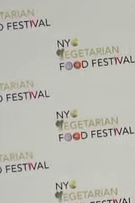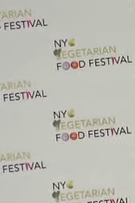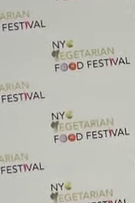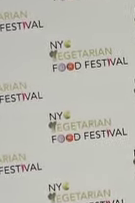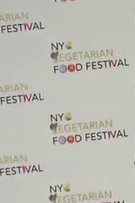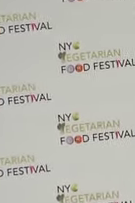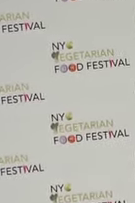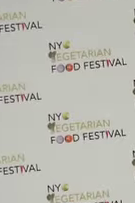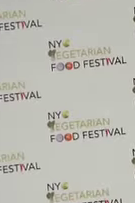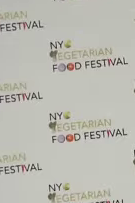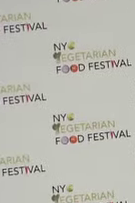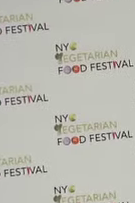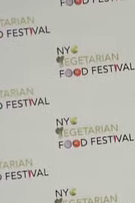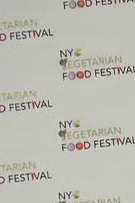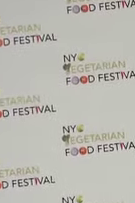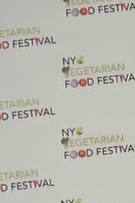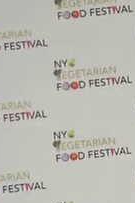really good.